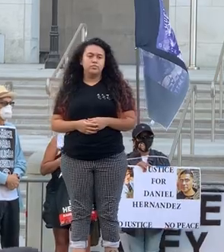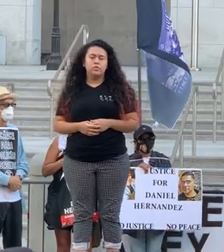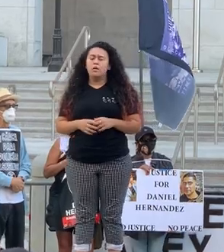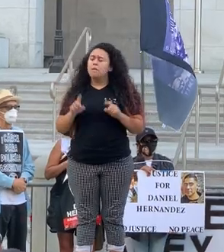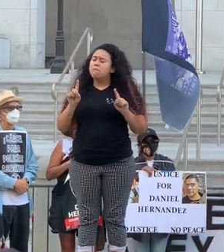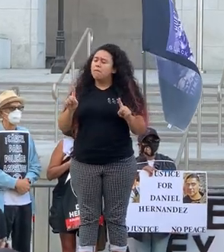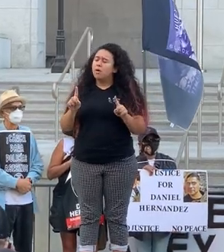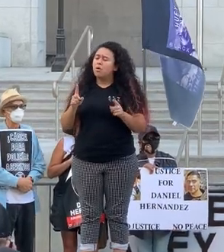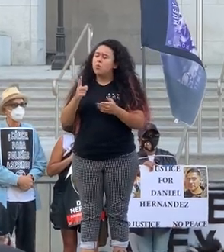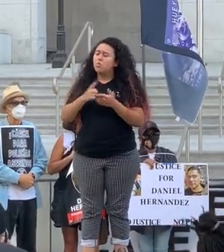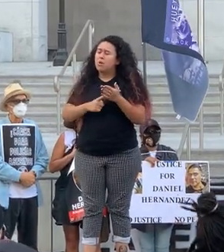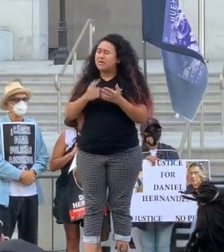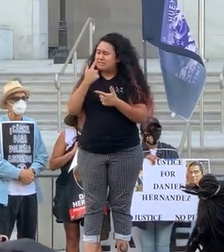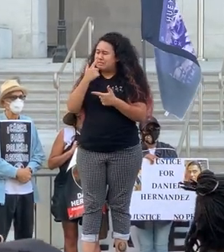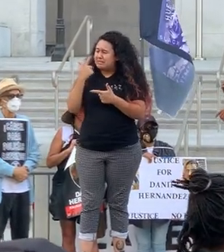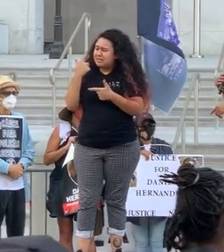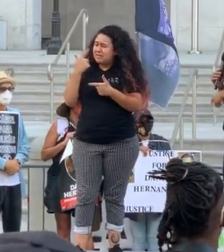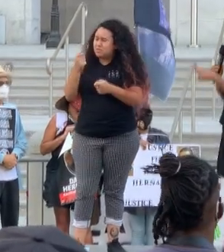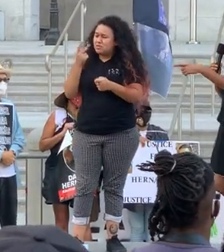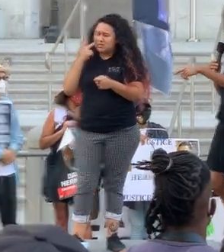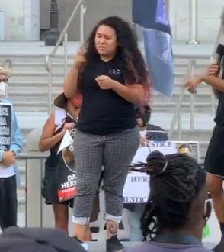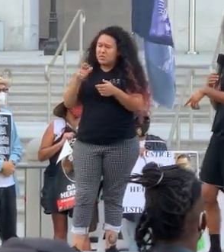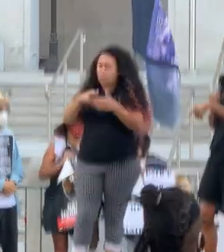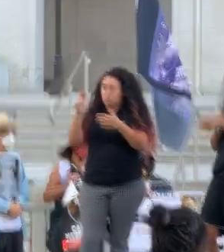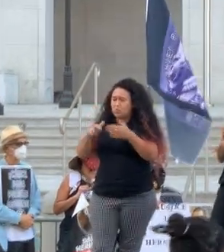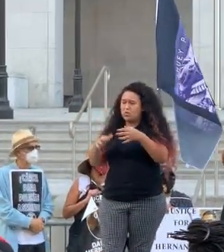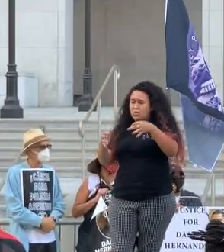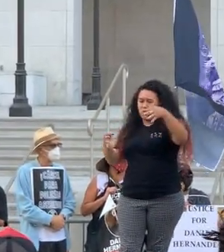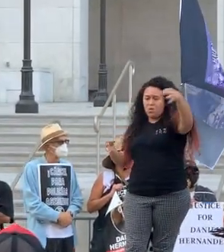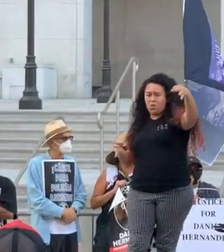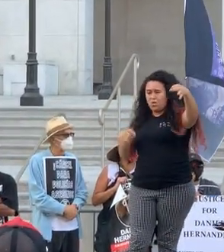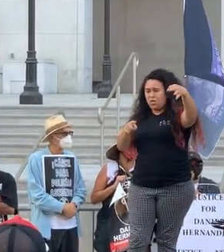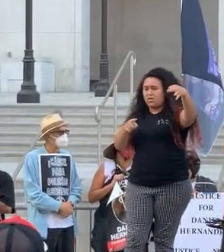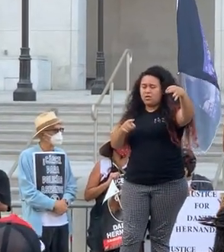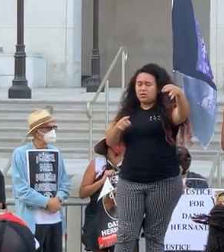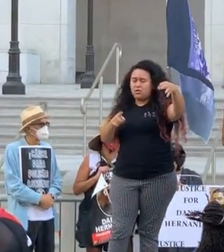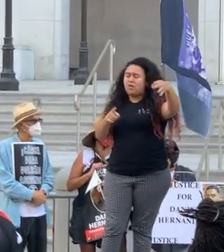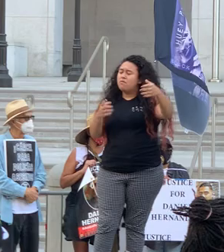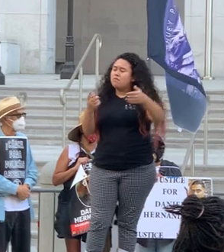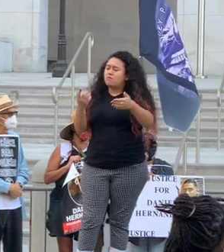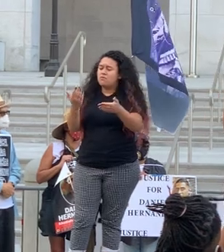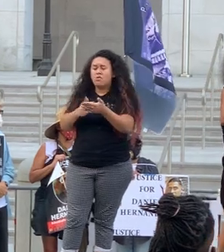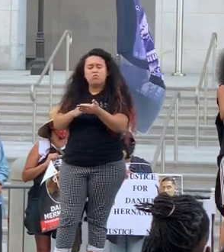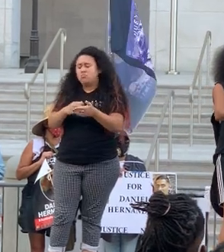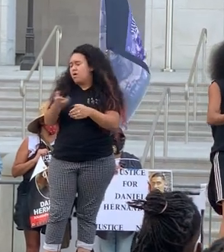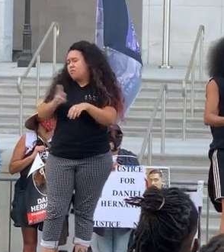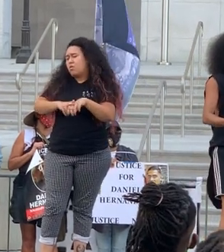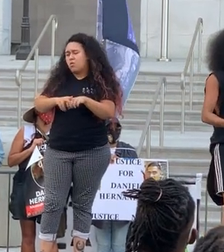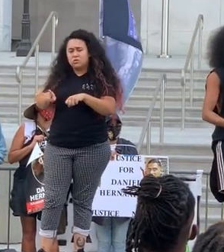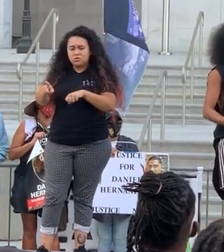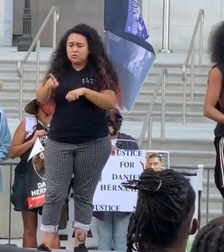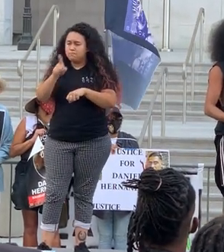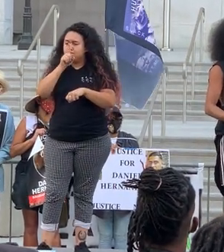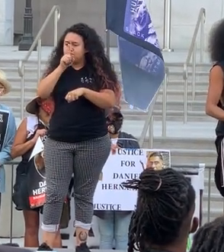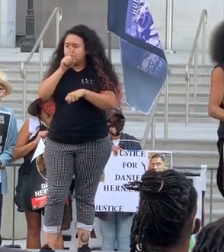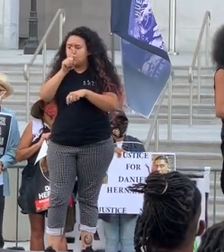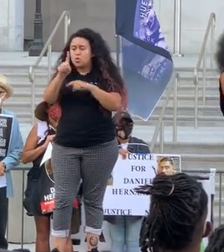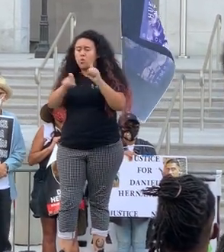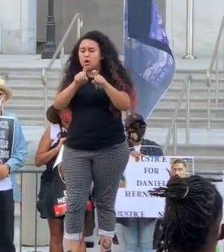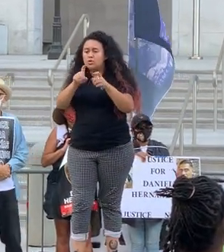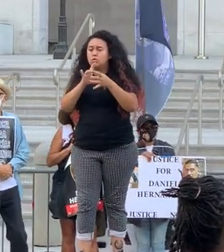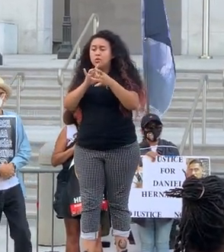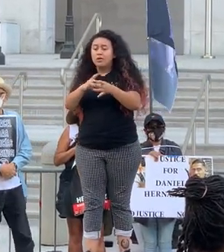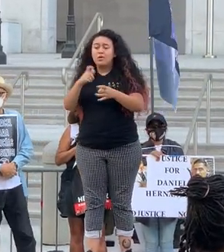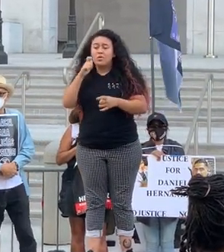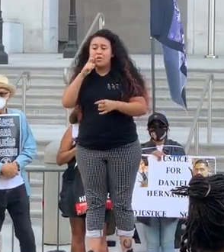But what was really interesting is, of course, they wouldn't ask questions that centered around race. What